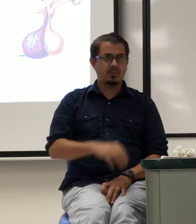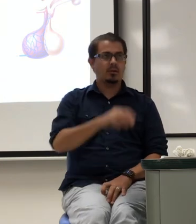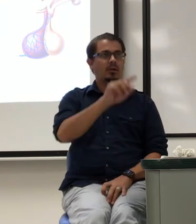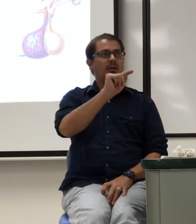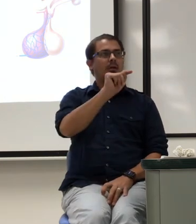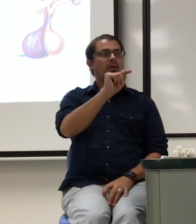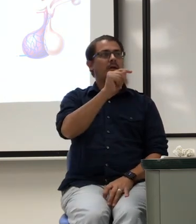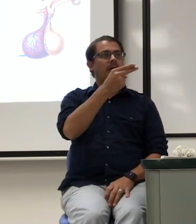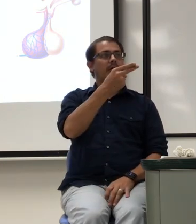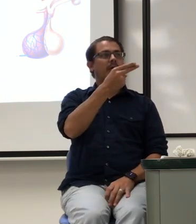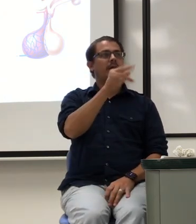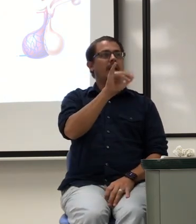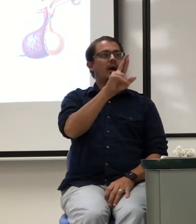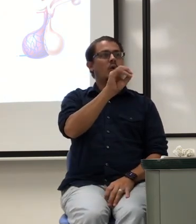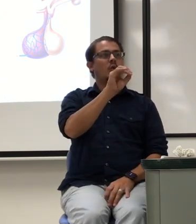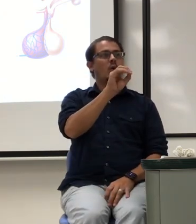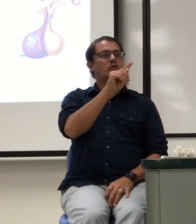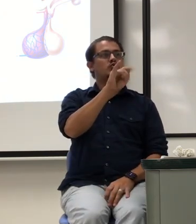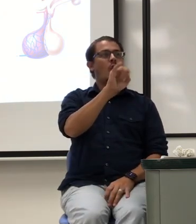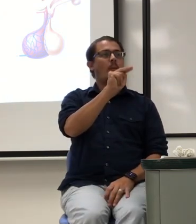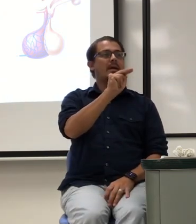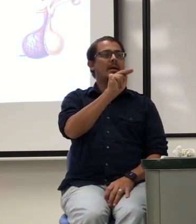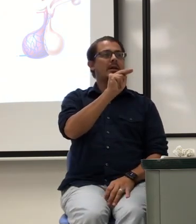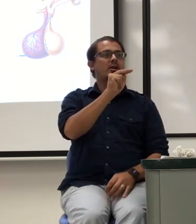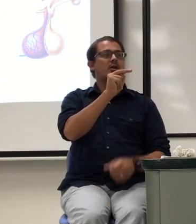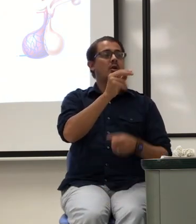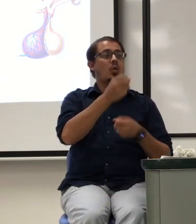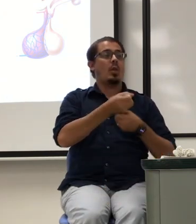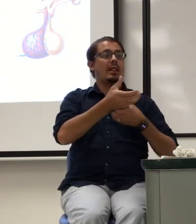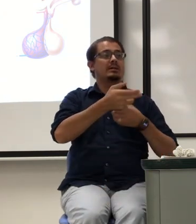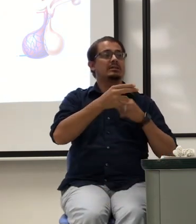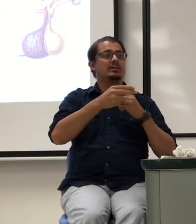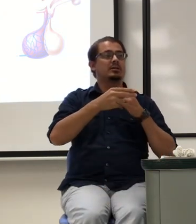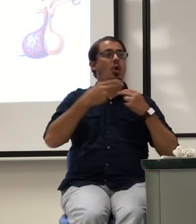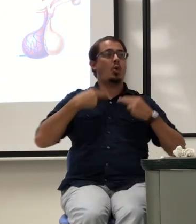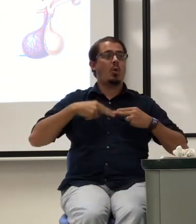thyrotropin-releasing hormone, when that releases TSH,